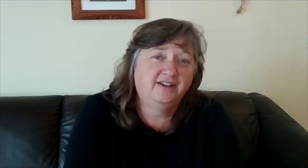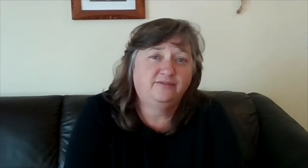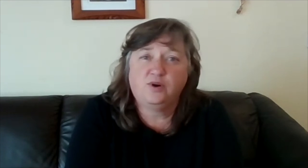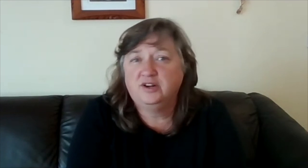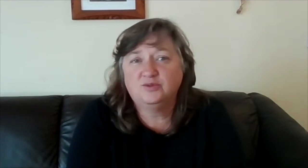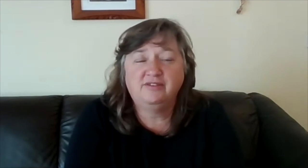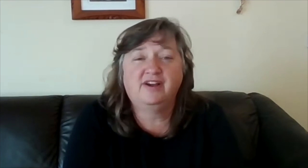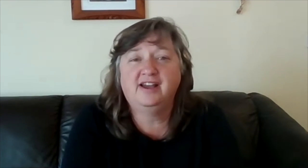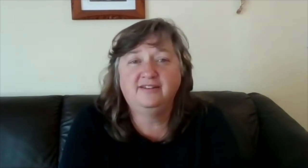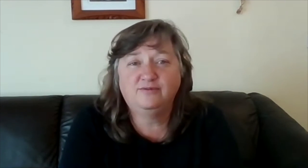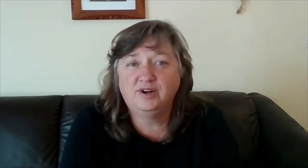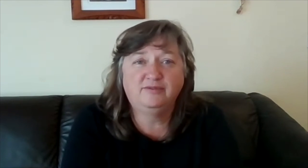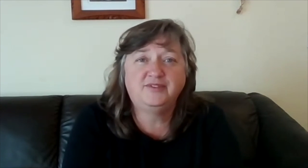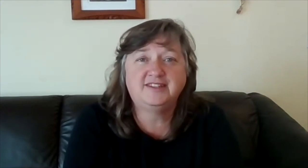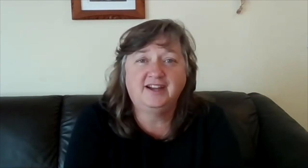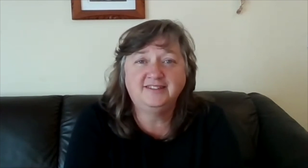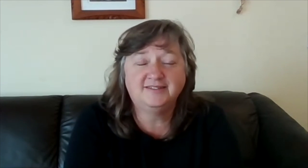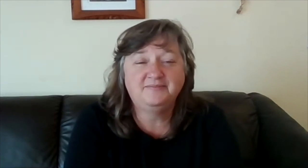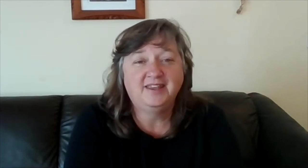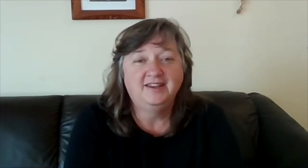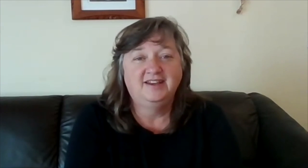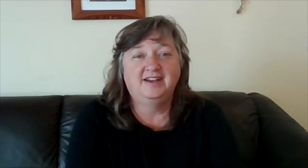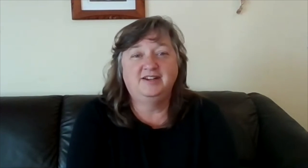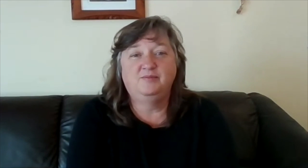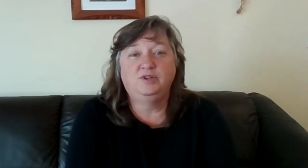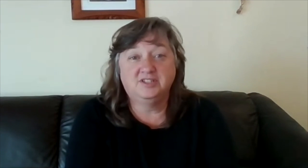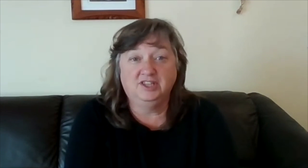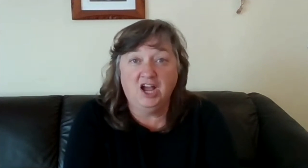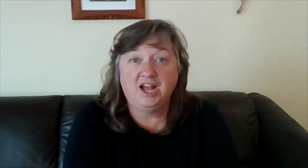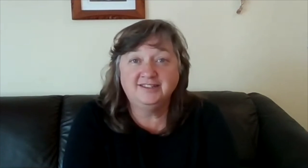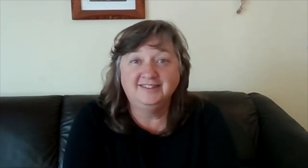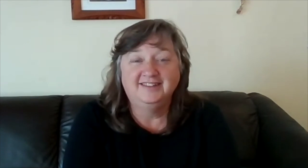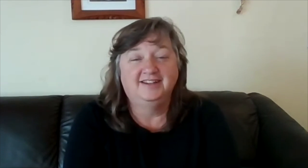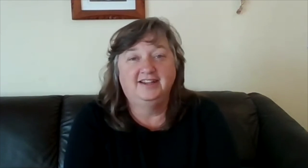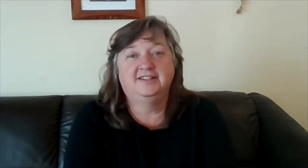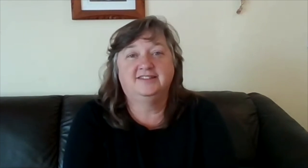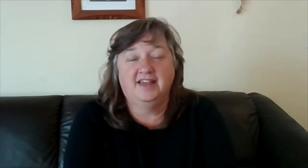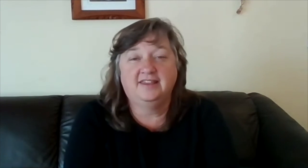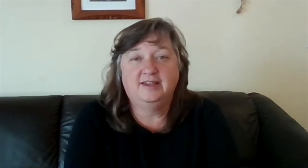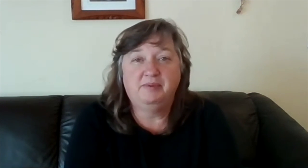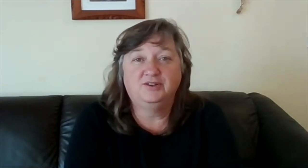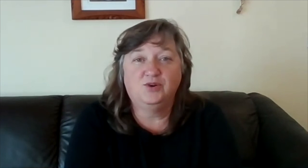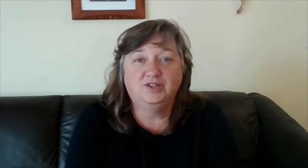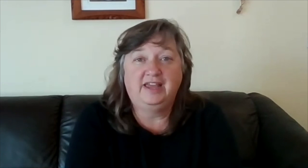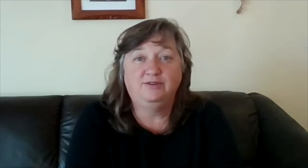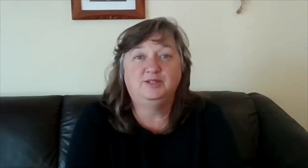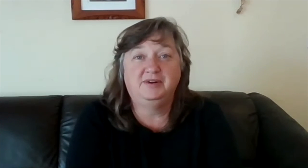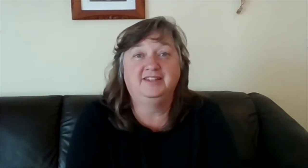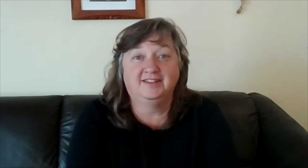400, 425, 450 signs, which is a lot. It's nothing compared to a whole language, but it's a